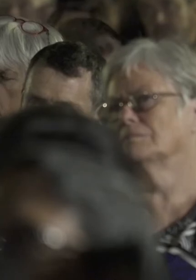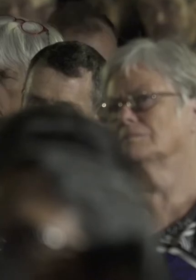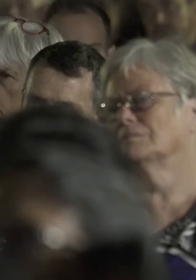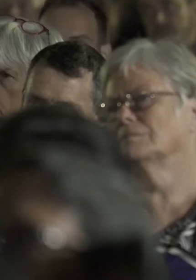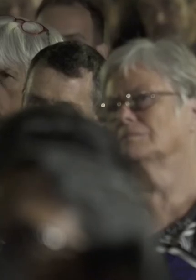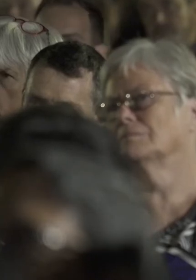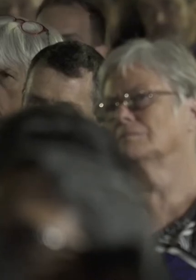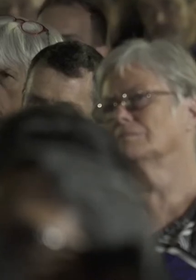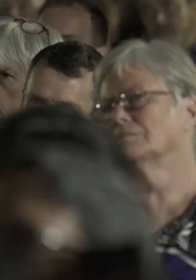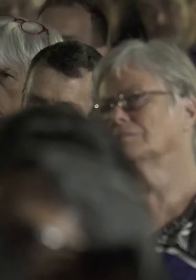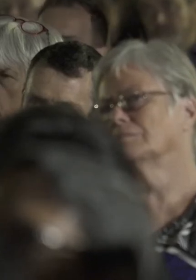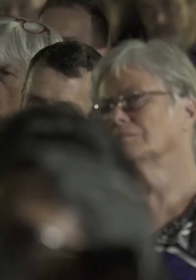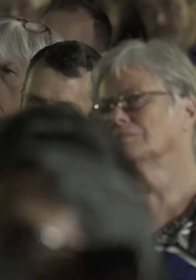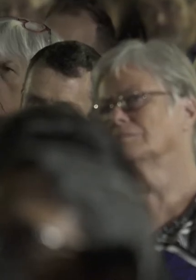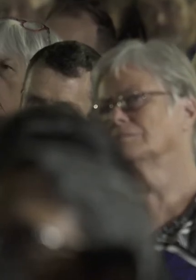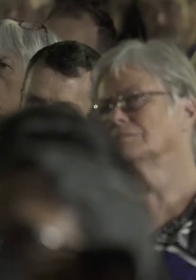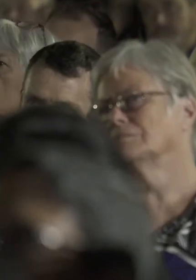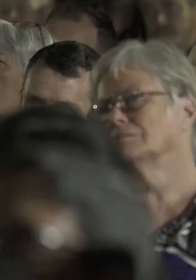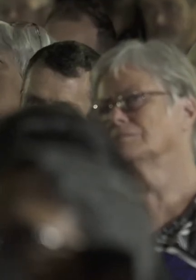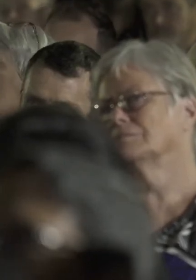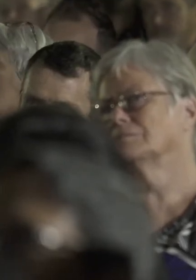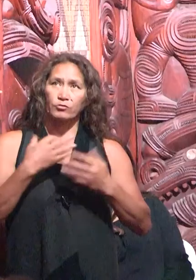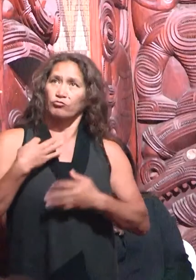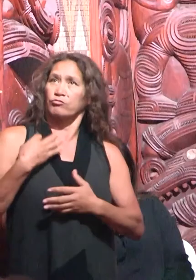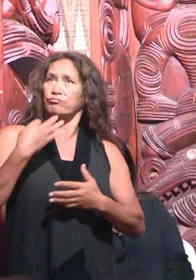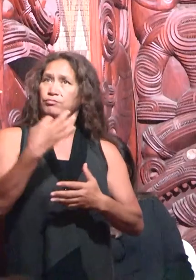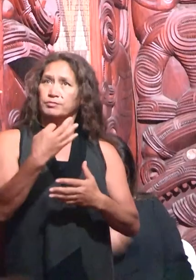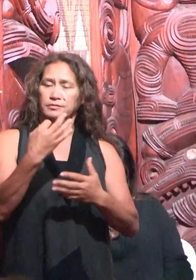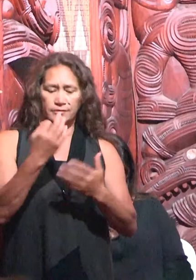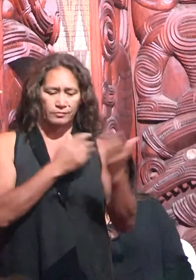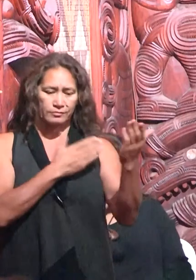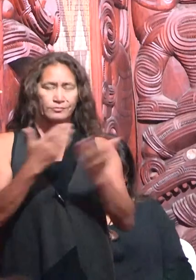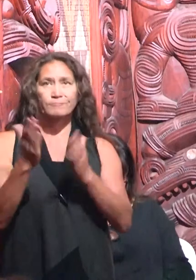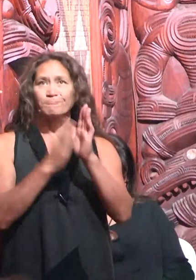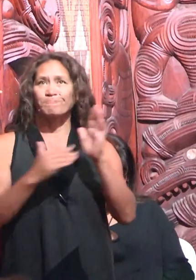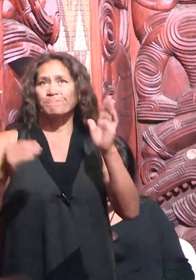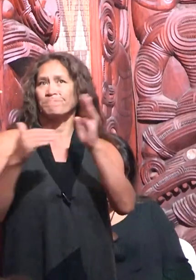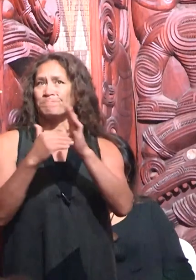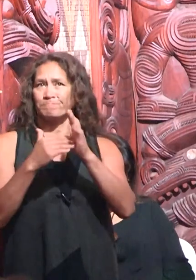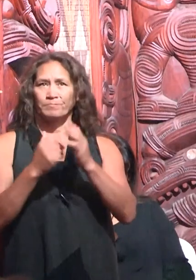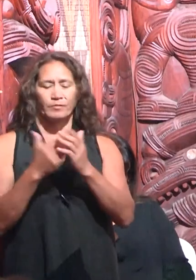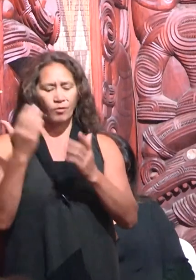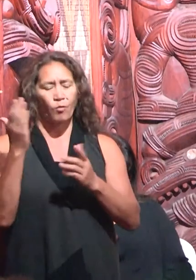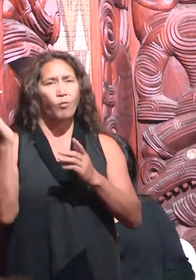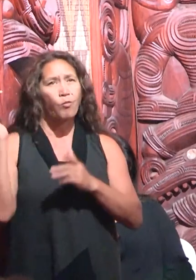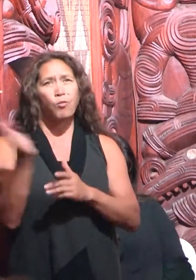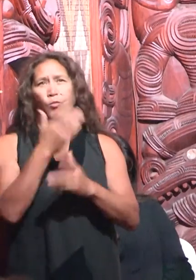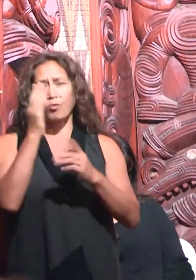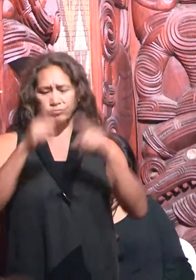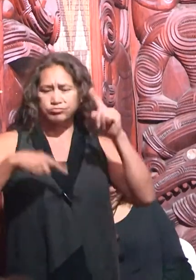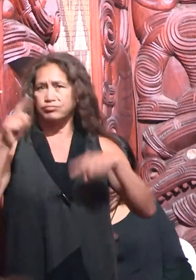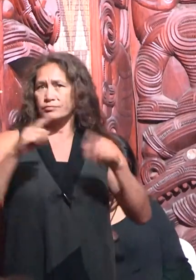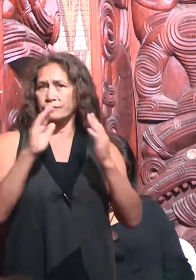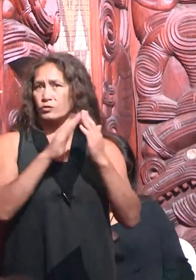privilege given to us in representing and serving Aotearoa and all the communities that we call